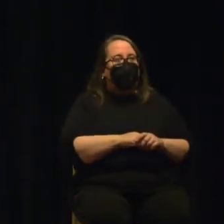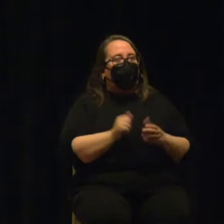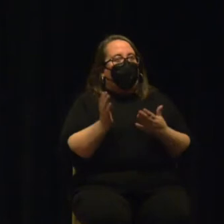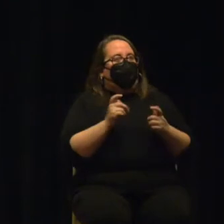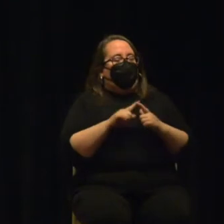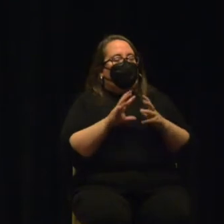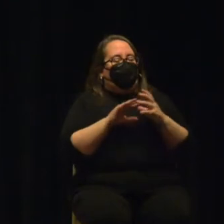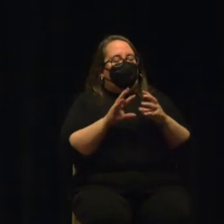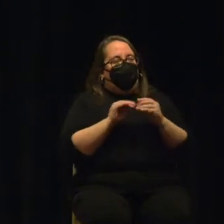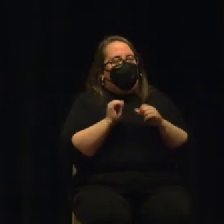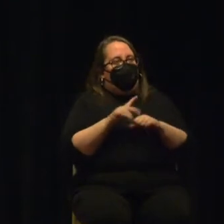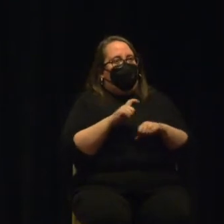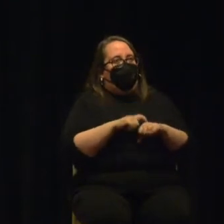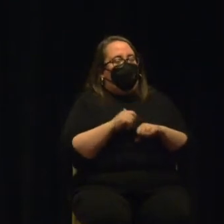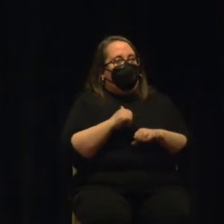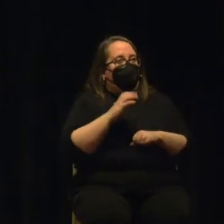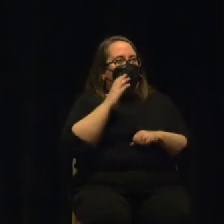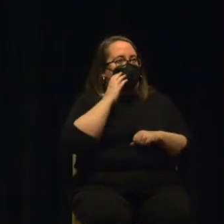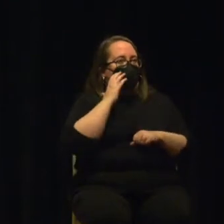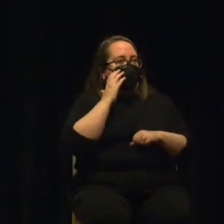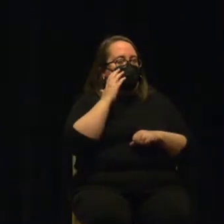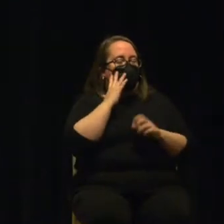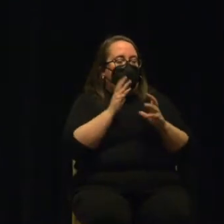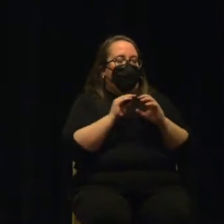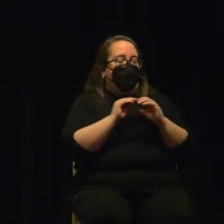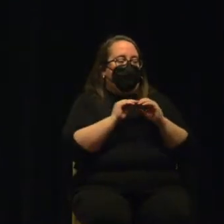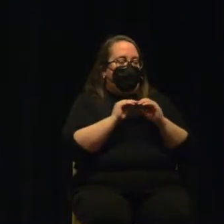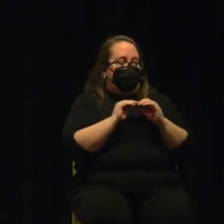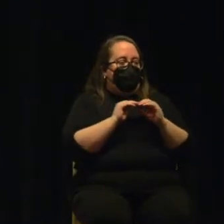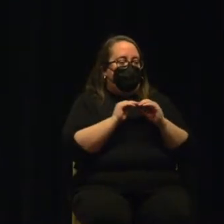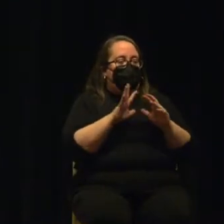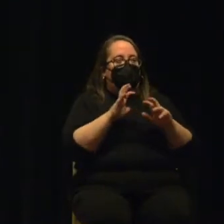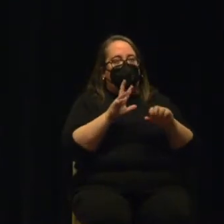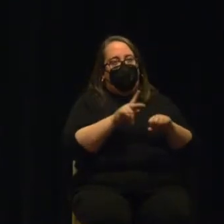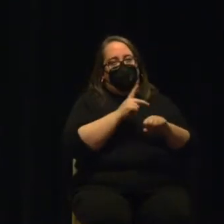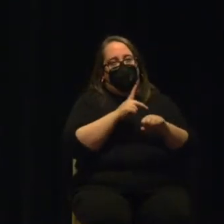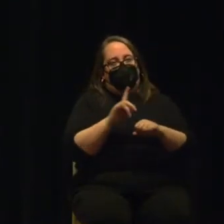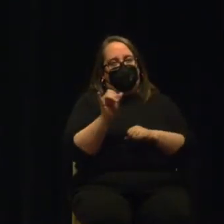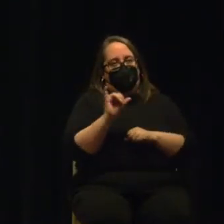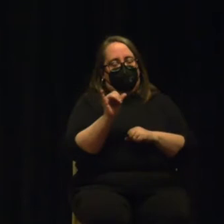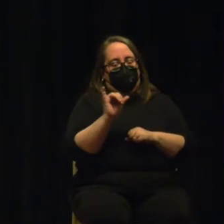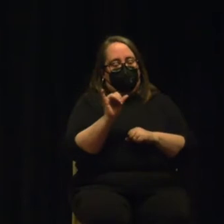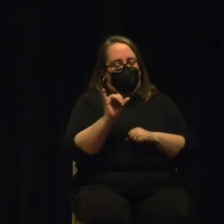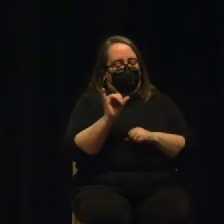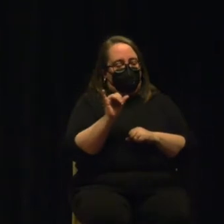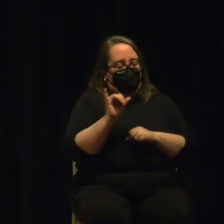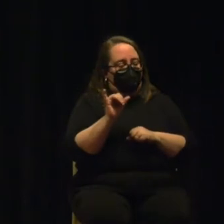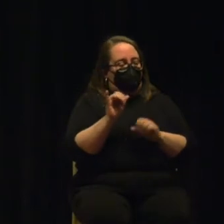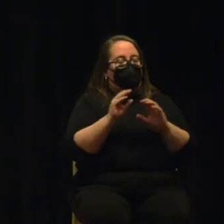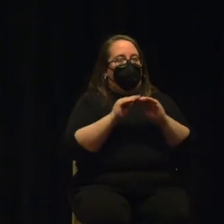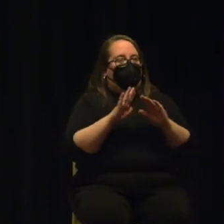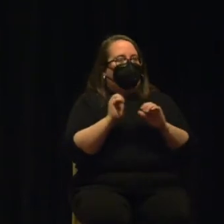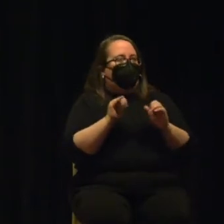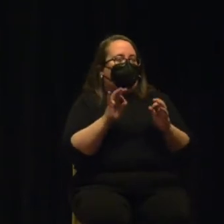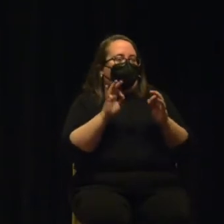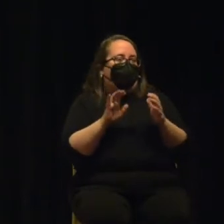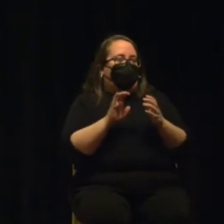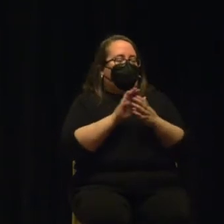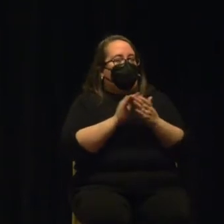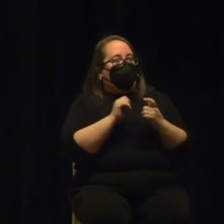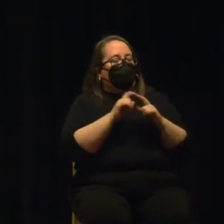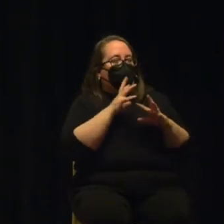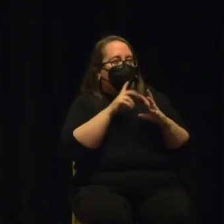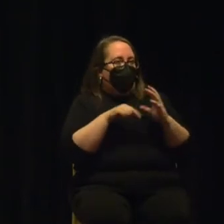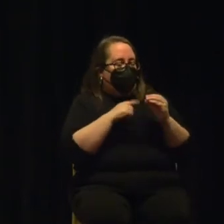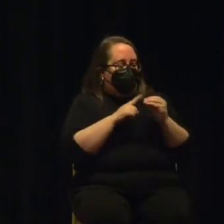times, and I also know you, obviously you're a poet. This obviously seems to be the perfect marriage. I just want to talk